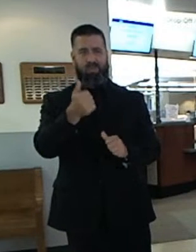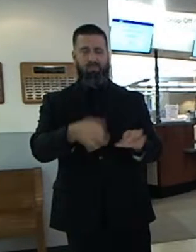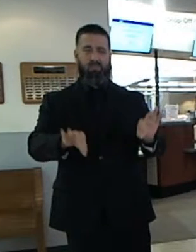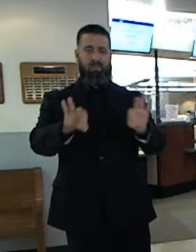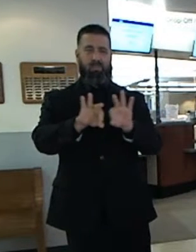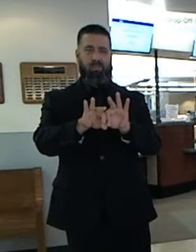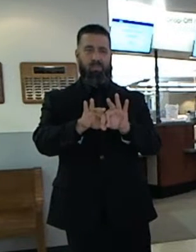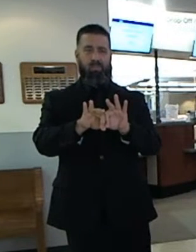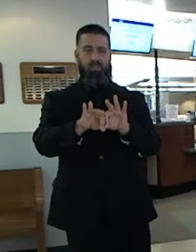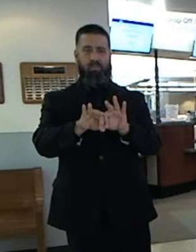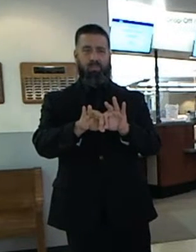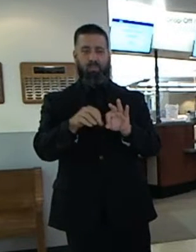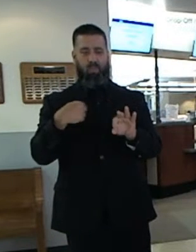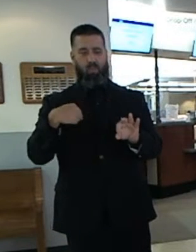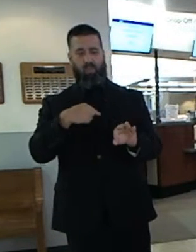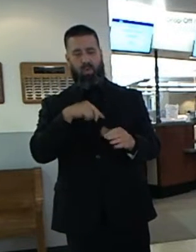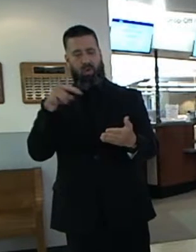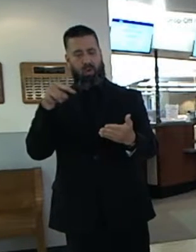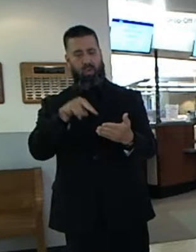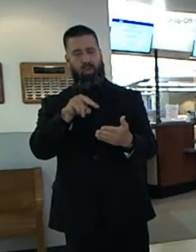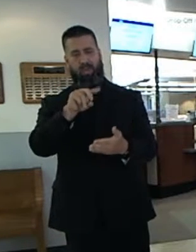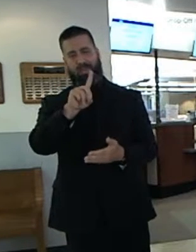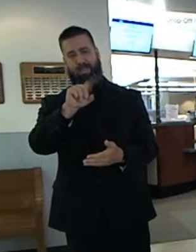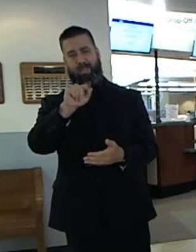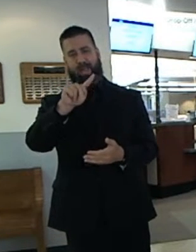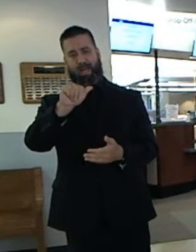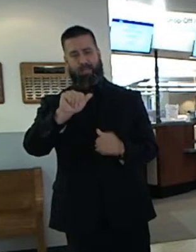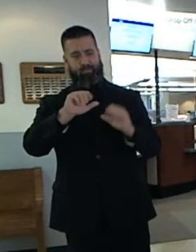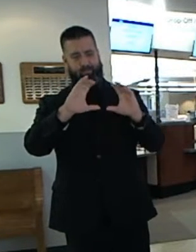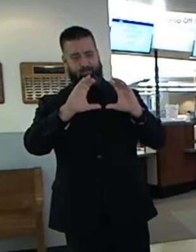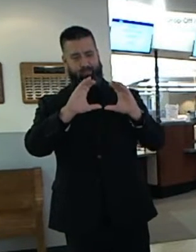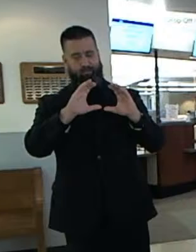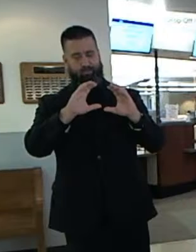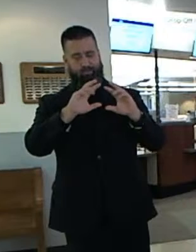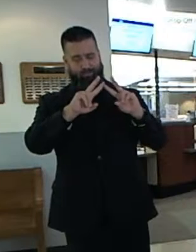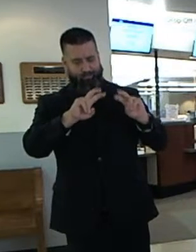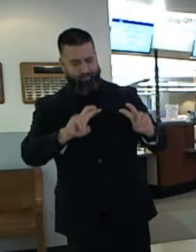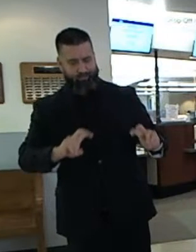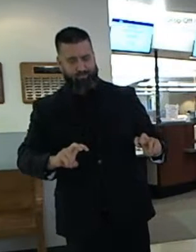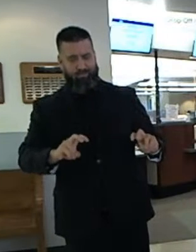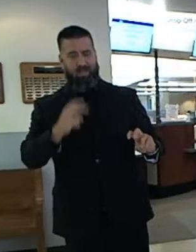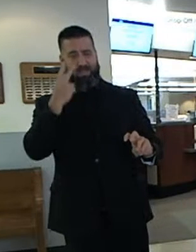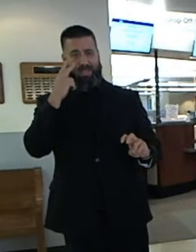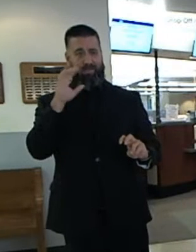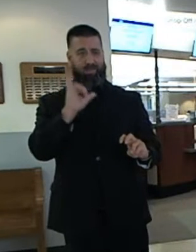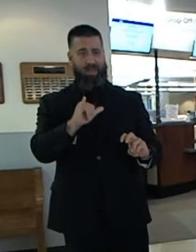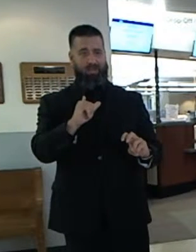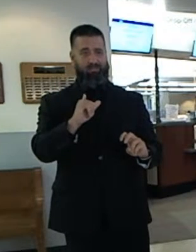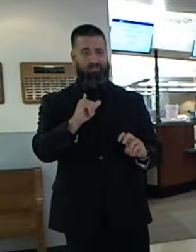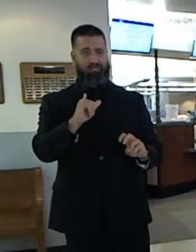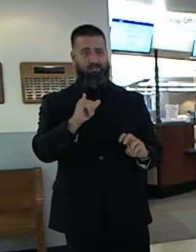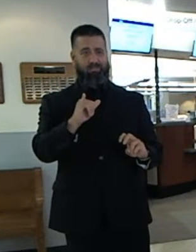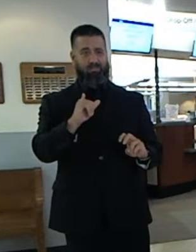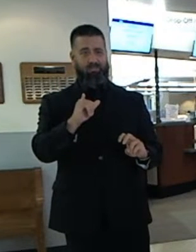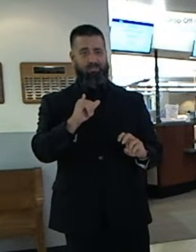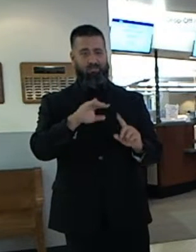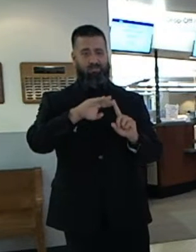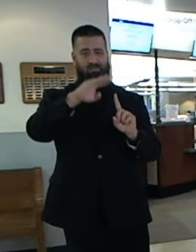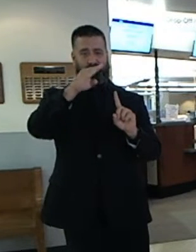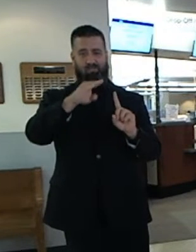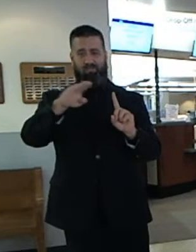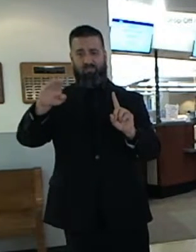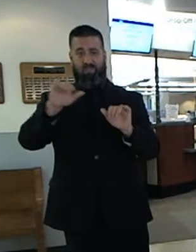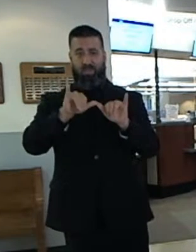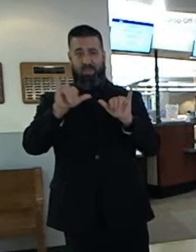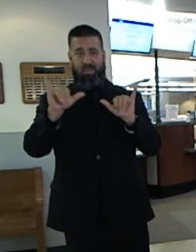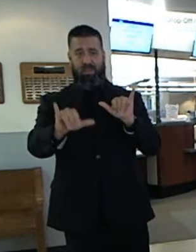reviewing the data to see if the trend of less risk of infection in that age group holds. And if